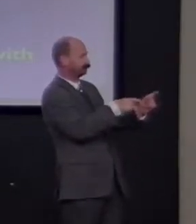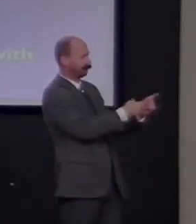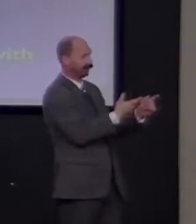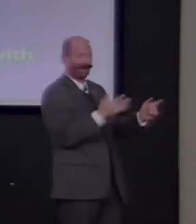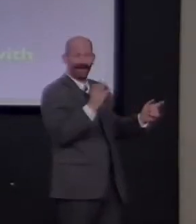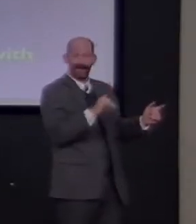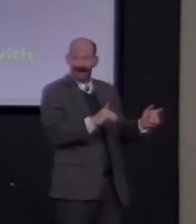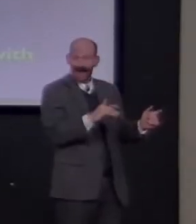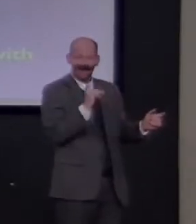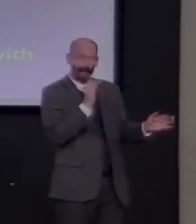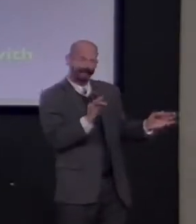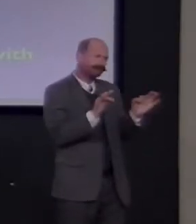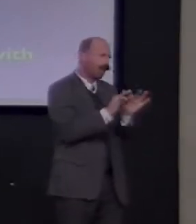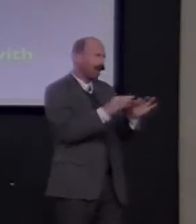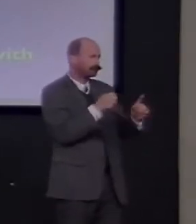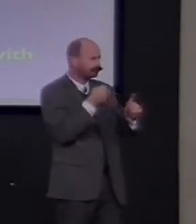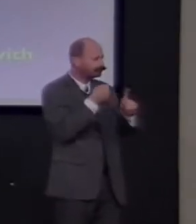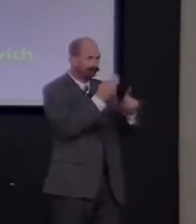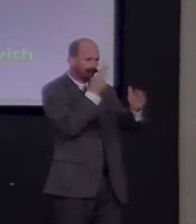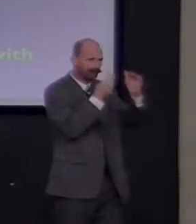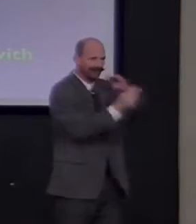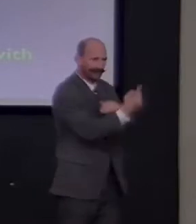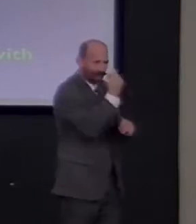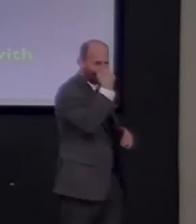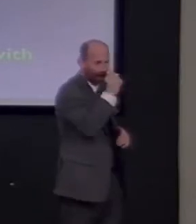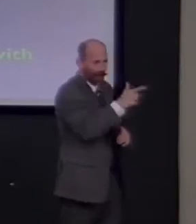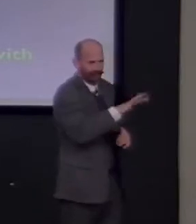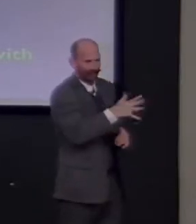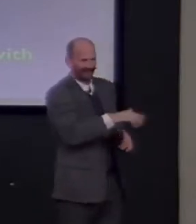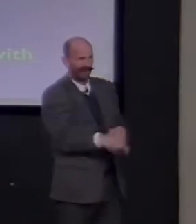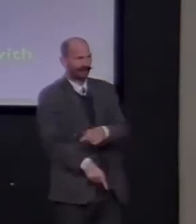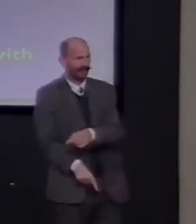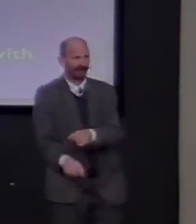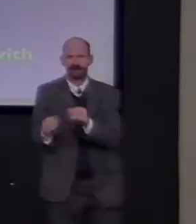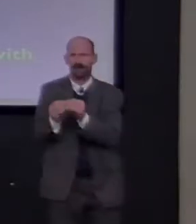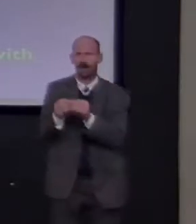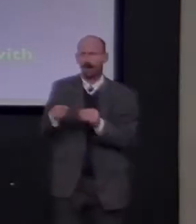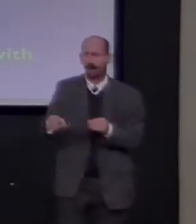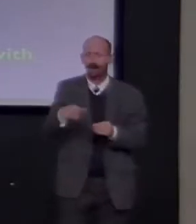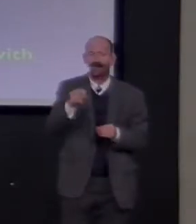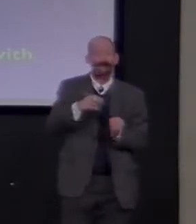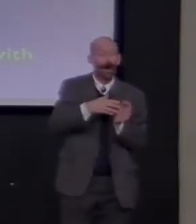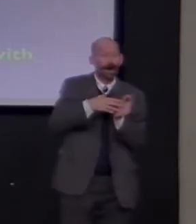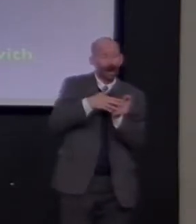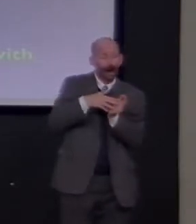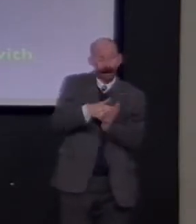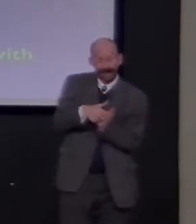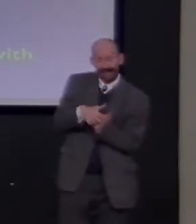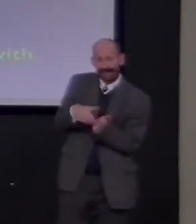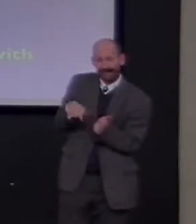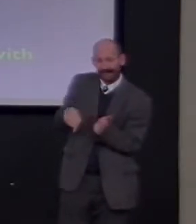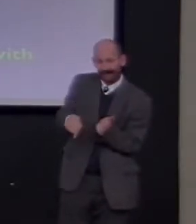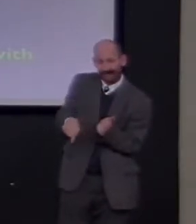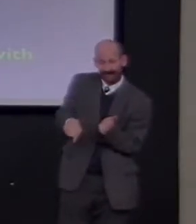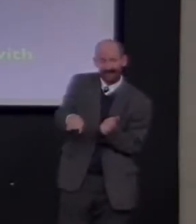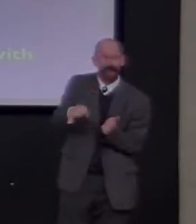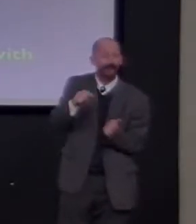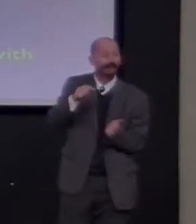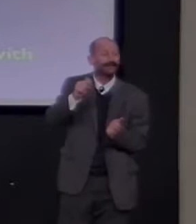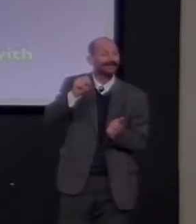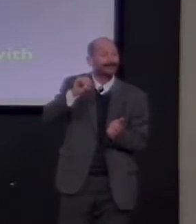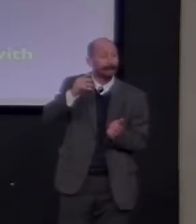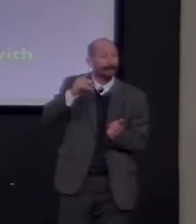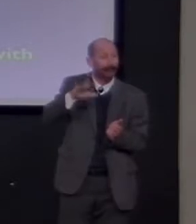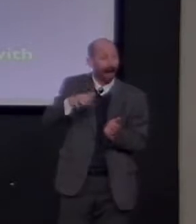predict. So perhaps it is then that the deficits in symbolic number abilities arise not from